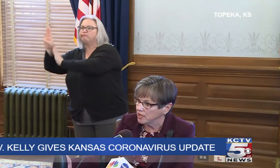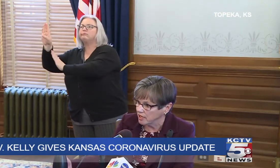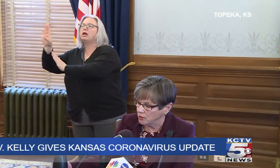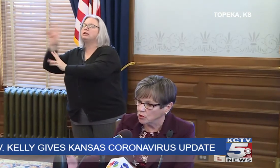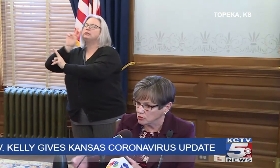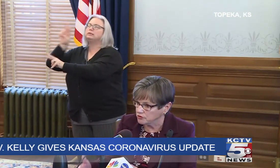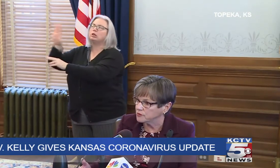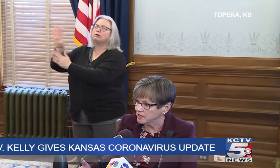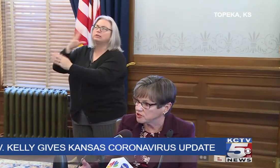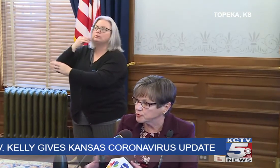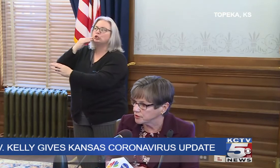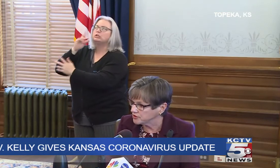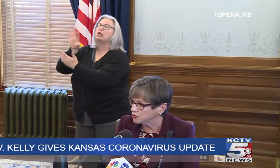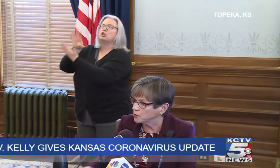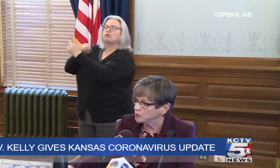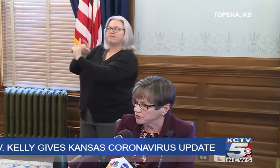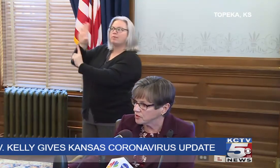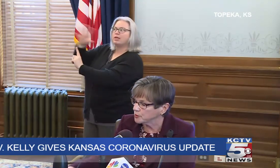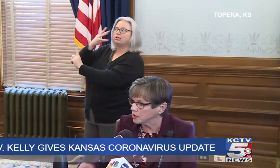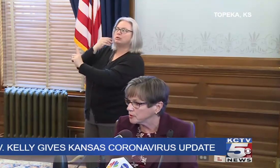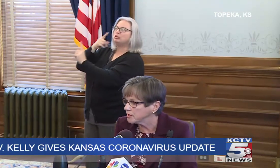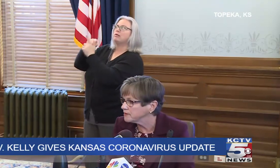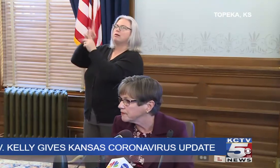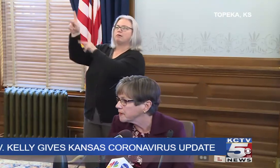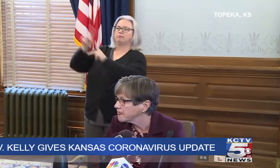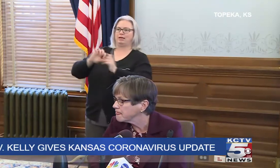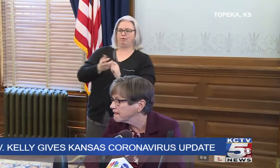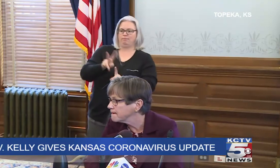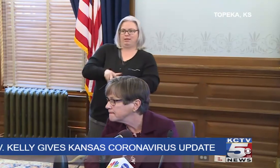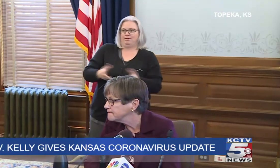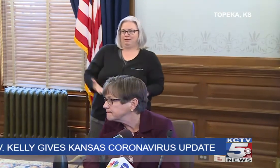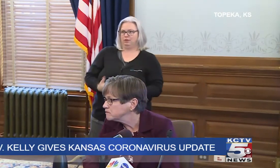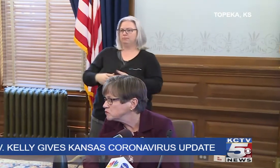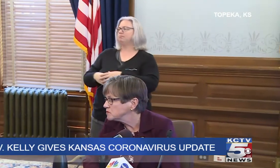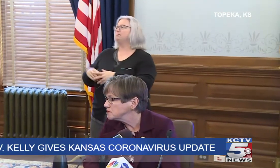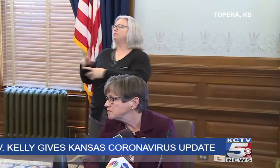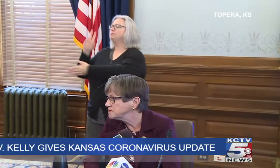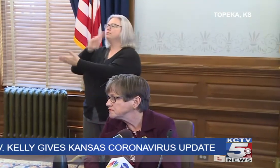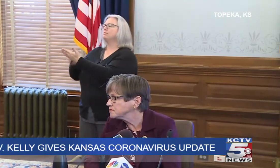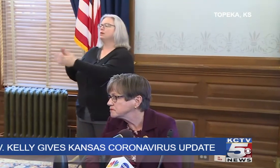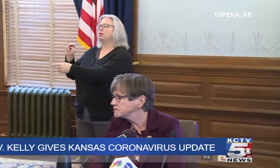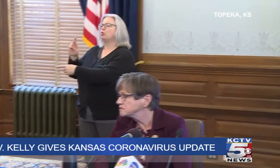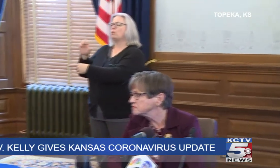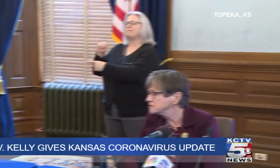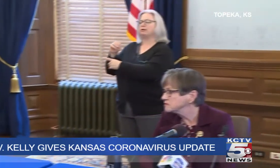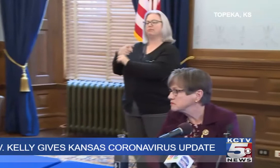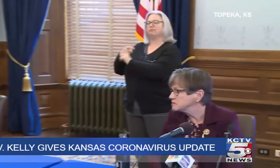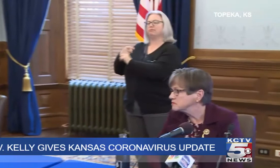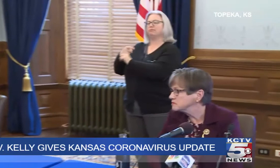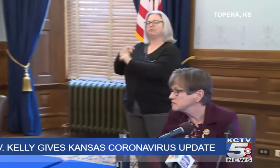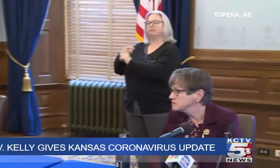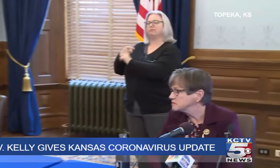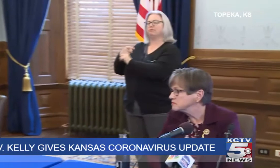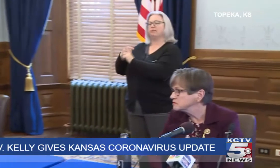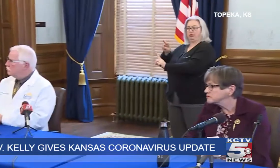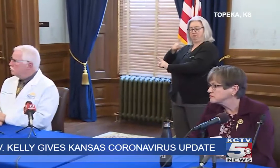was, and we learned from that experience as we were developing the plan. Secretary Norman, from a health perspective, can you comment on the